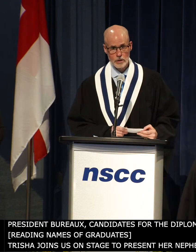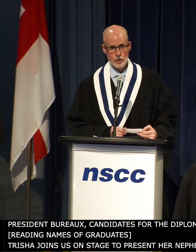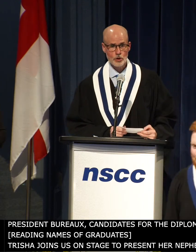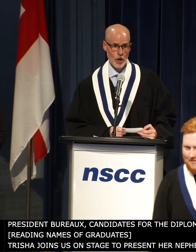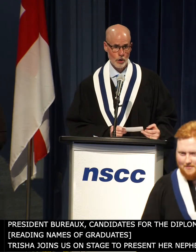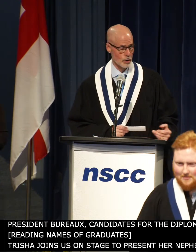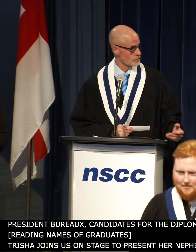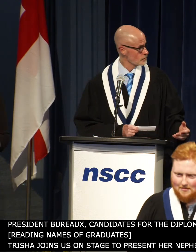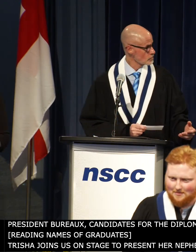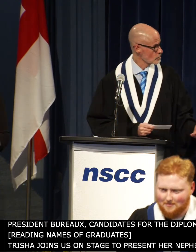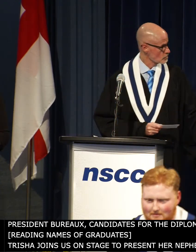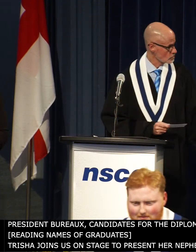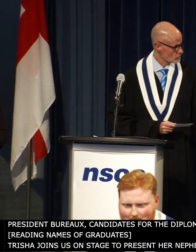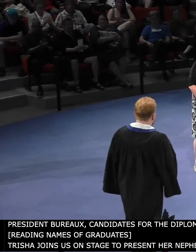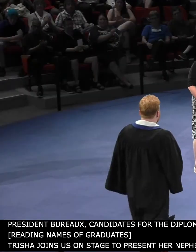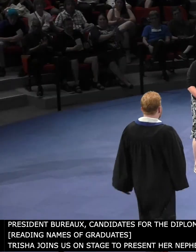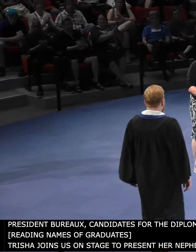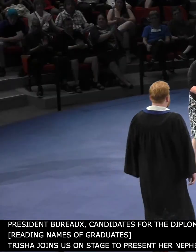Daniel Crow.